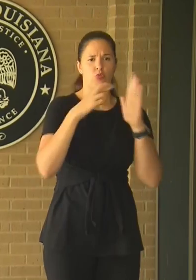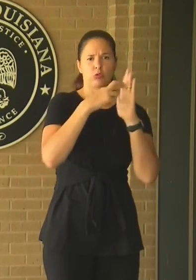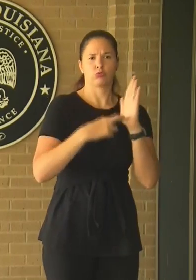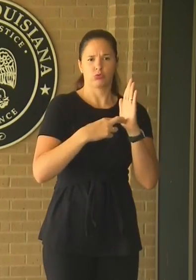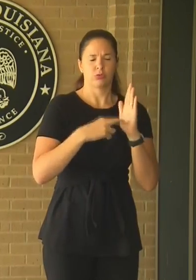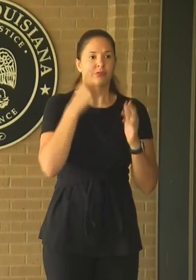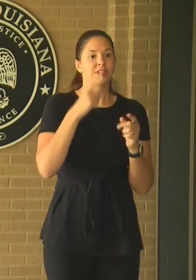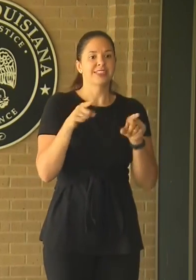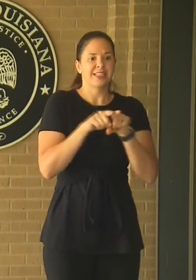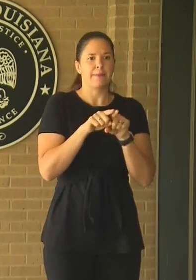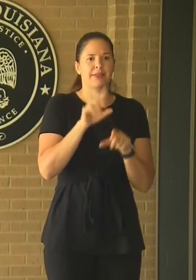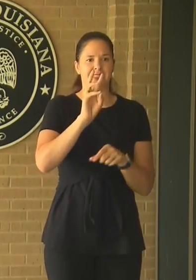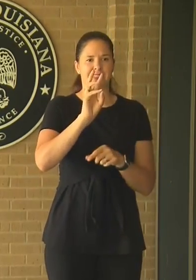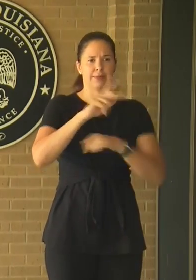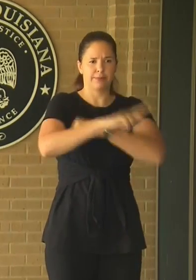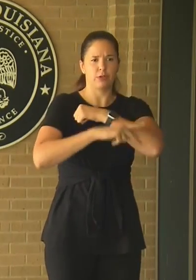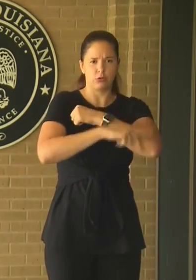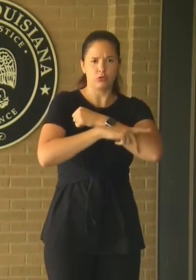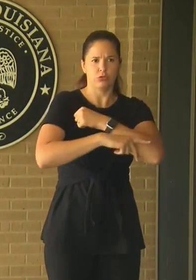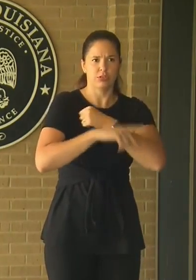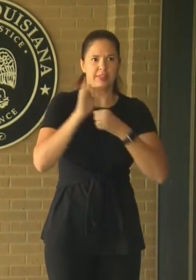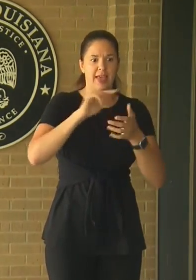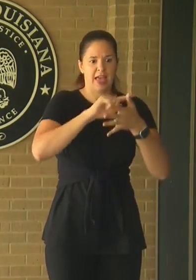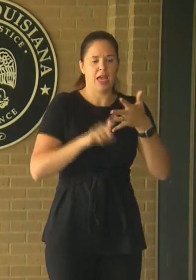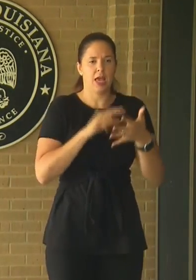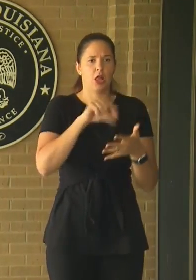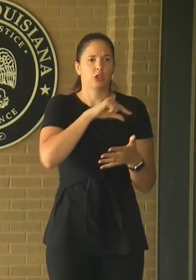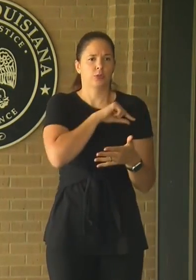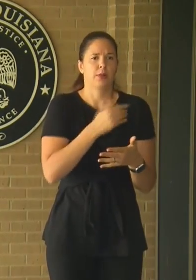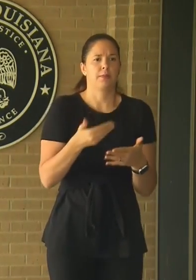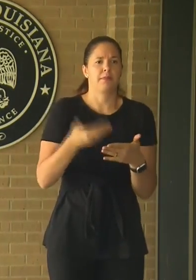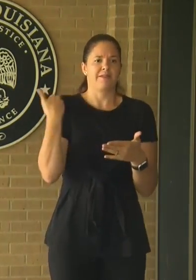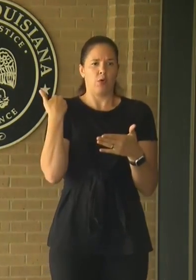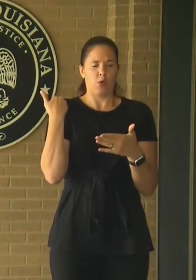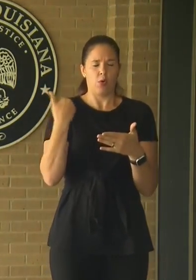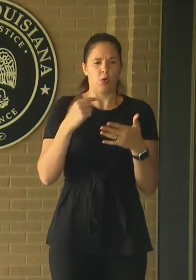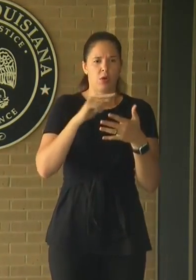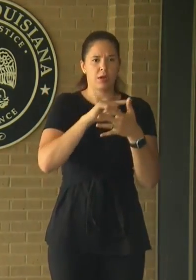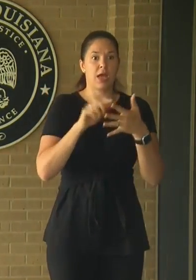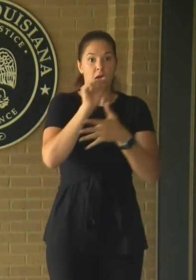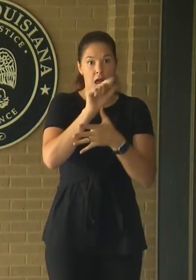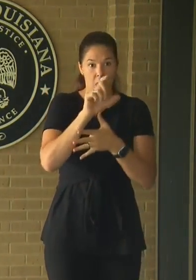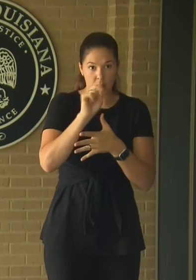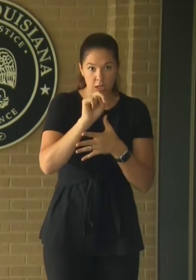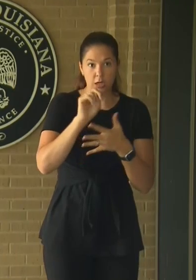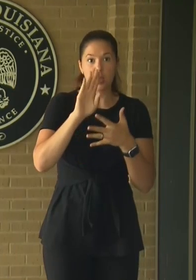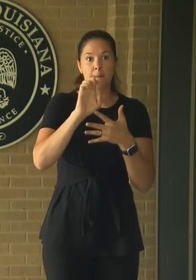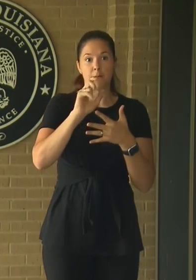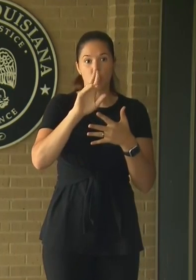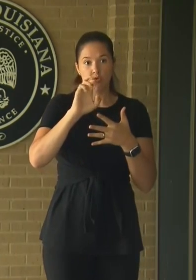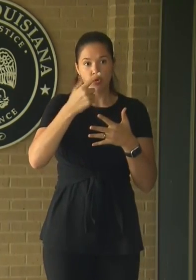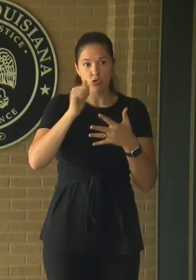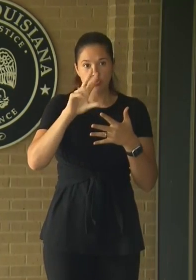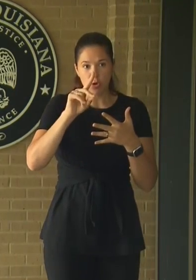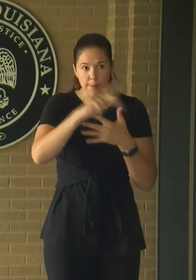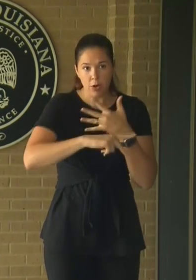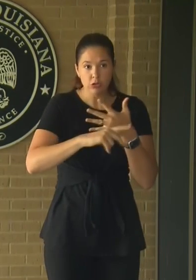those same six parishes that were eligible before. So that's Allen Parish, Beauregard